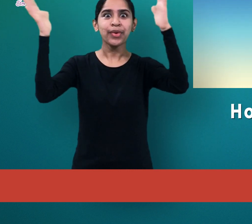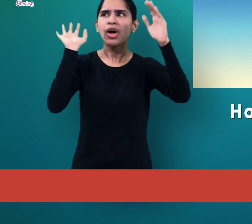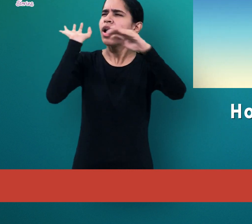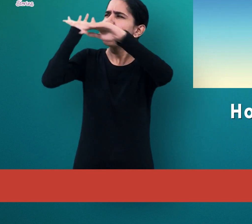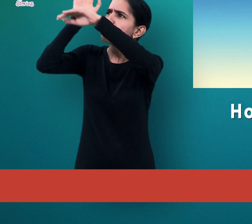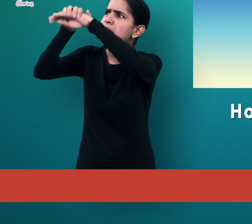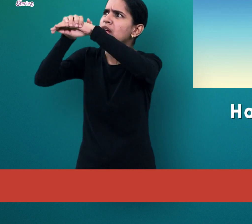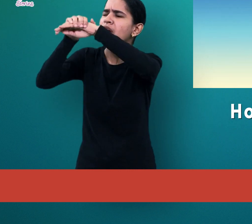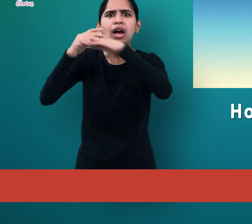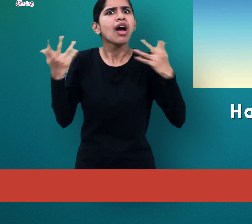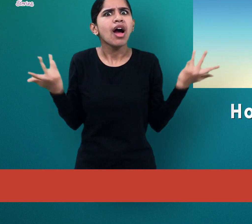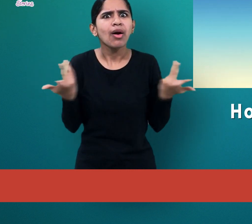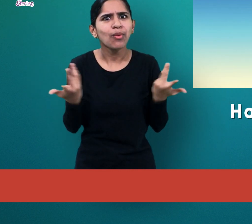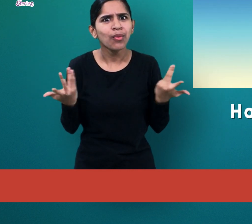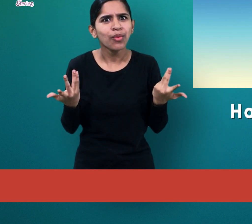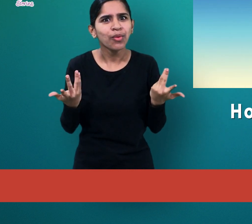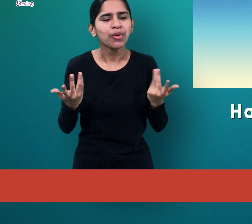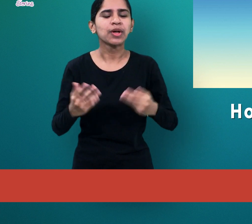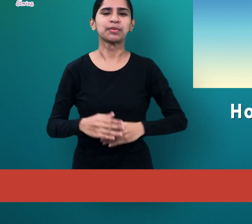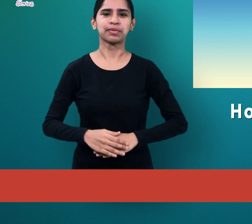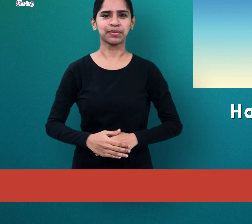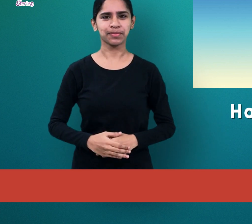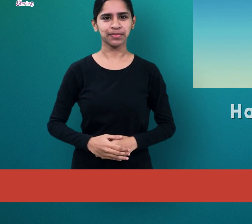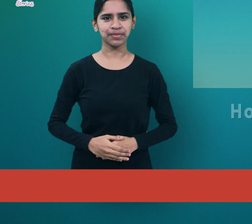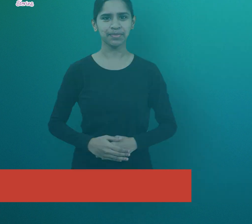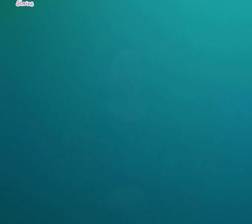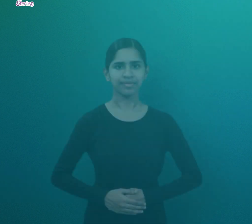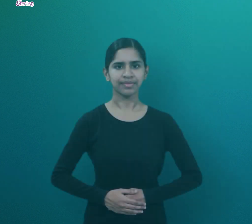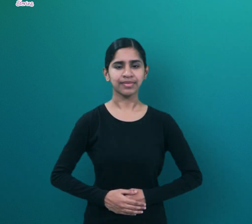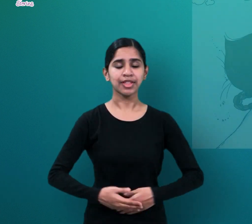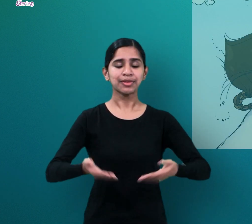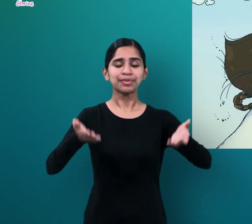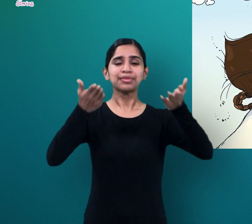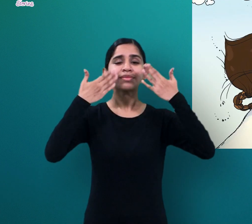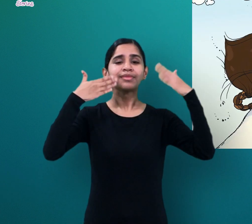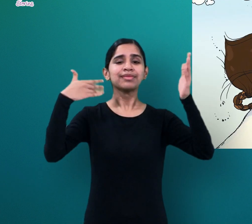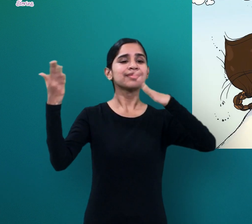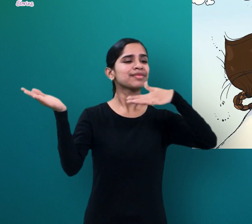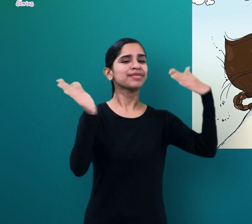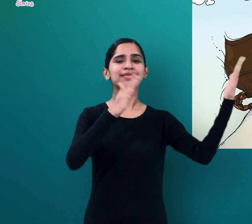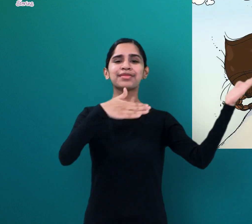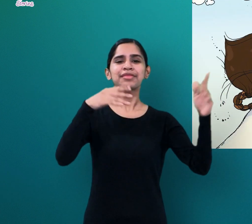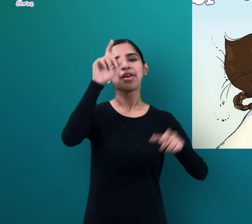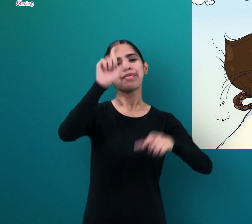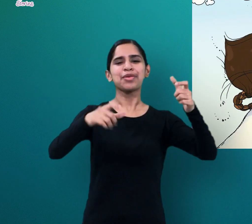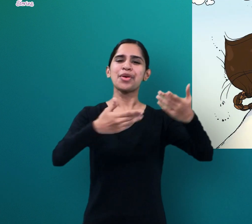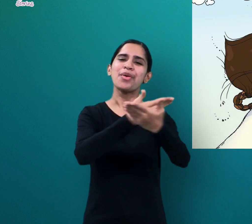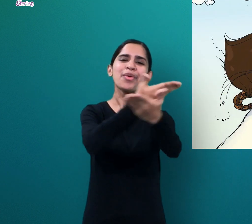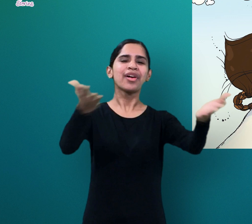Anjali Vaidya, Illustrator Ivet Salom Air is always around us.